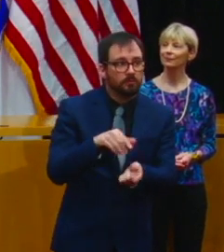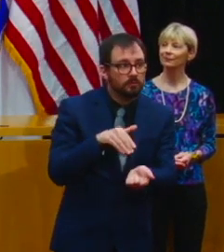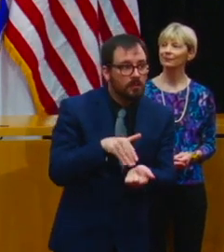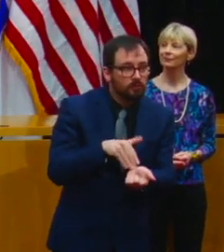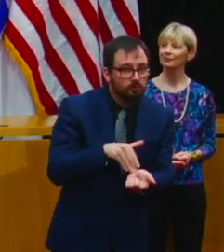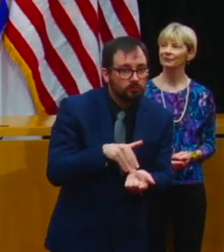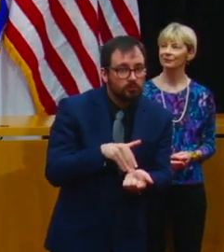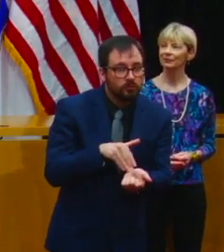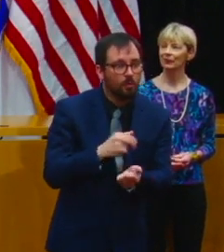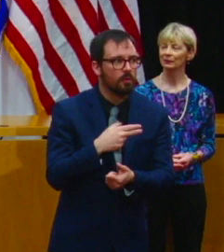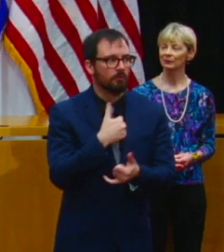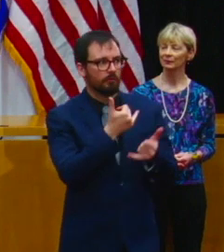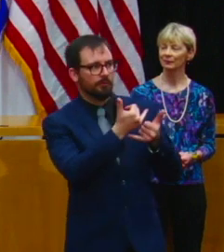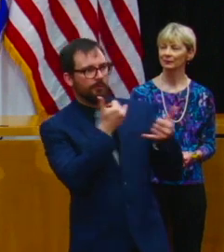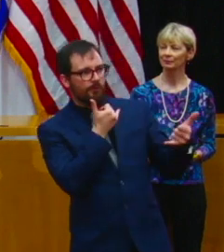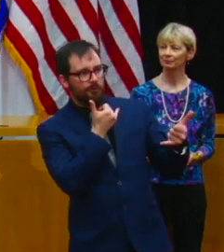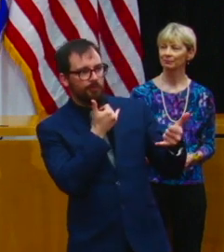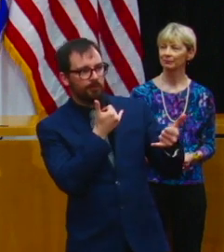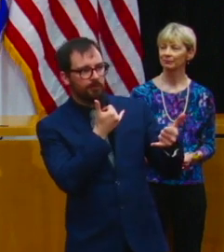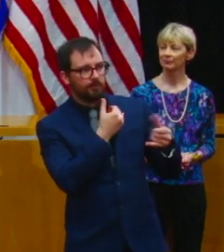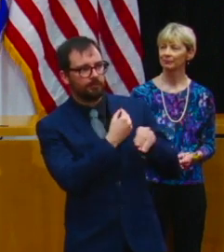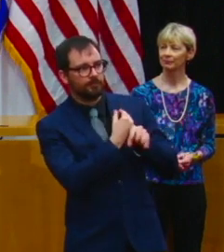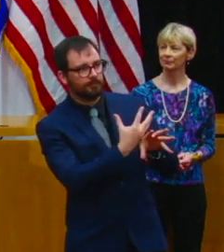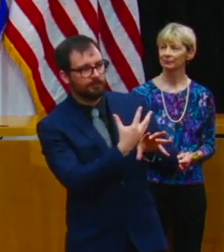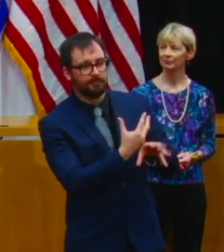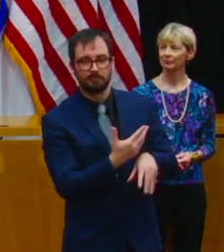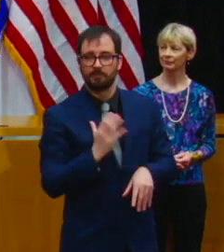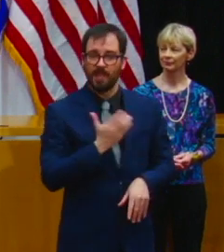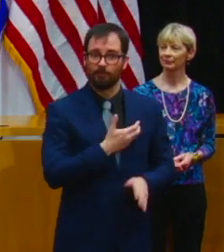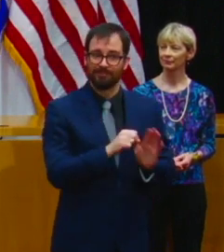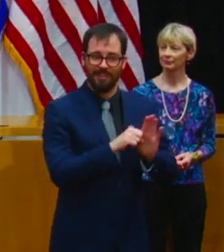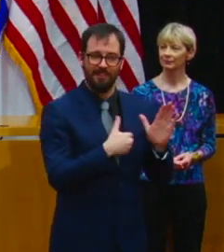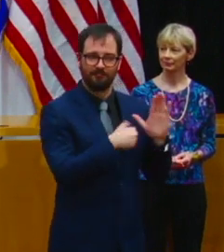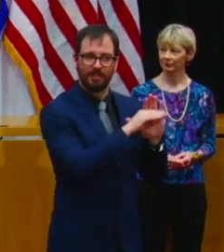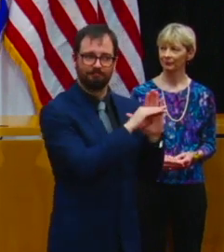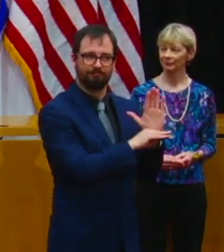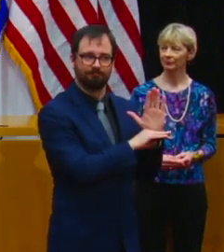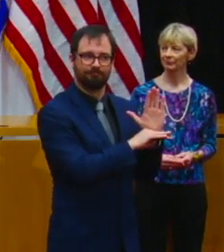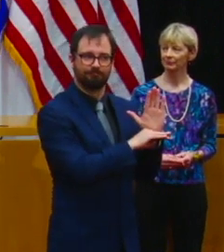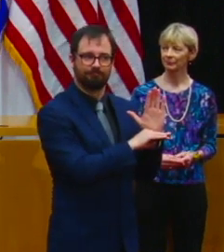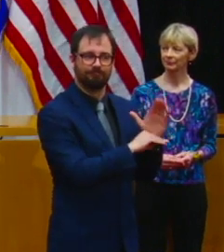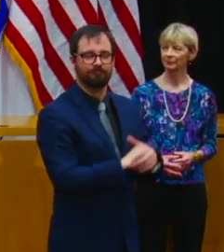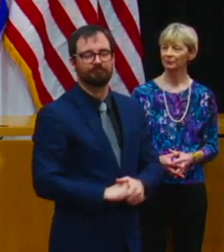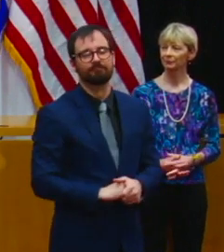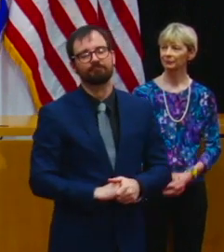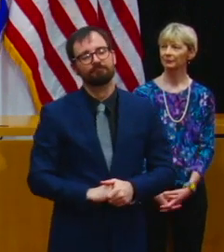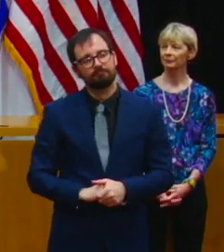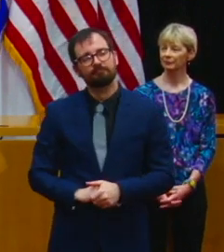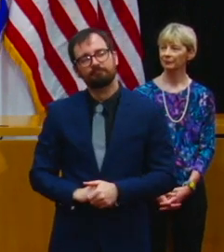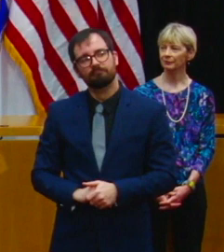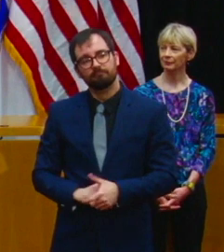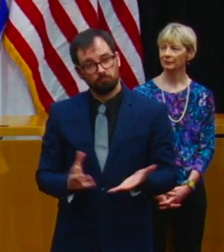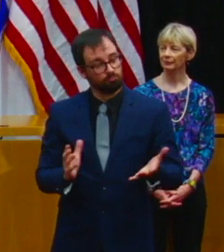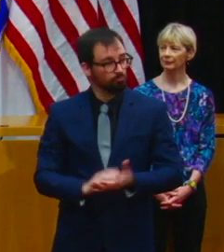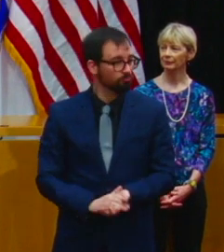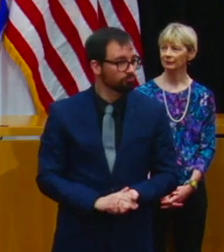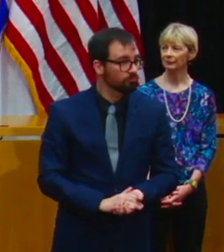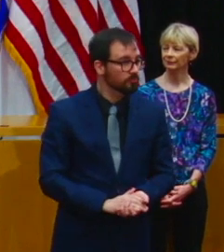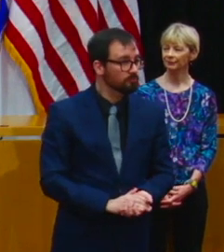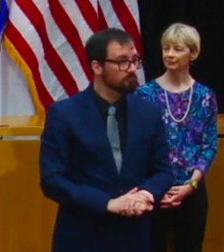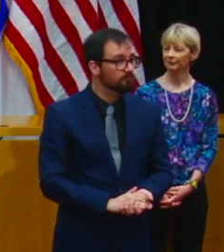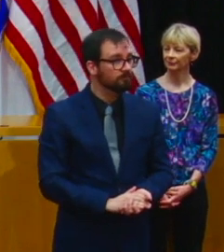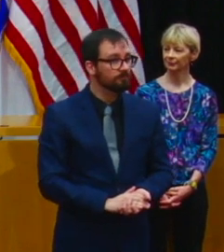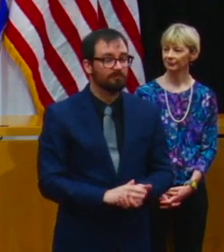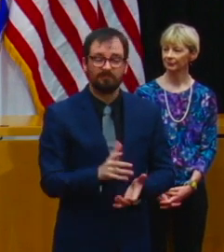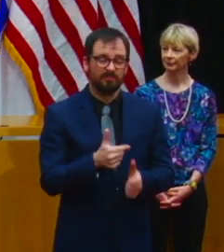creating contact between you and the provider community. If that's not going to be the answer and you need to see a doctor, go. You can go to the grocery store. If